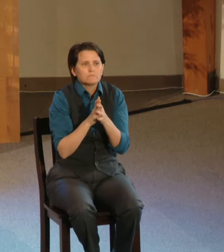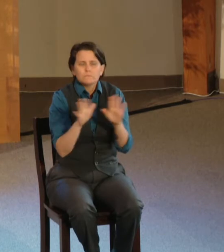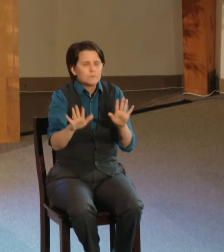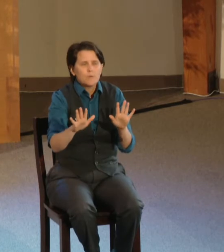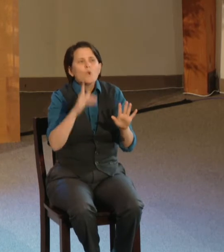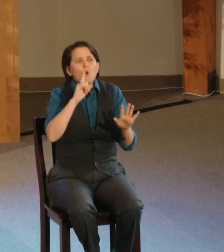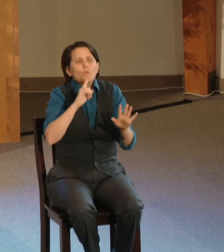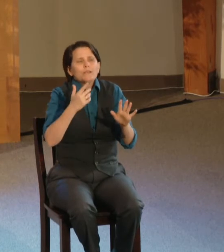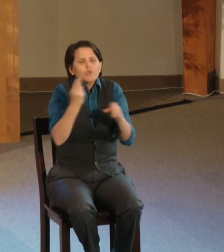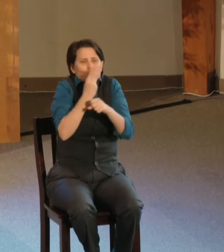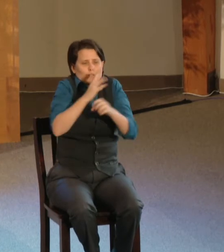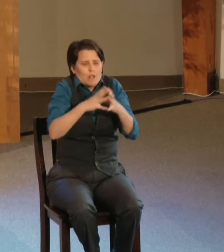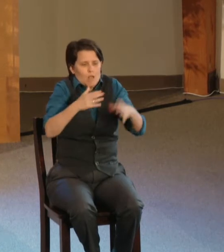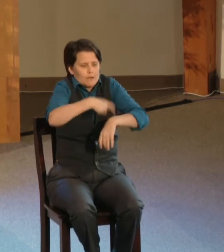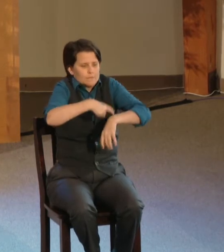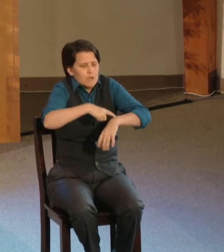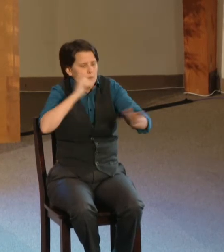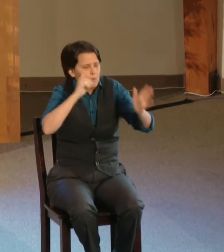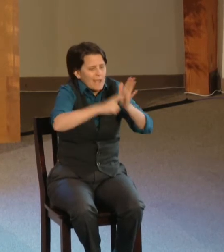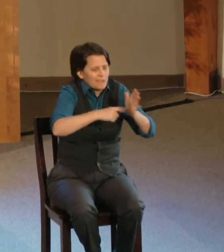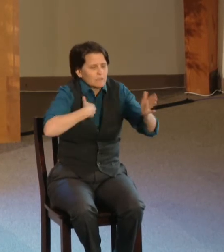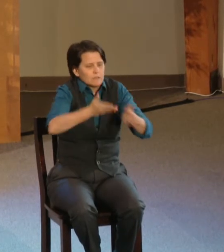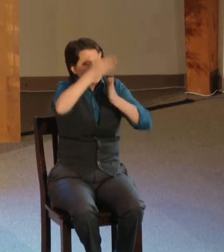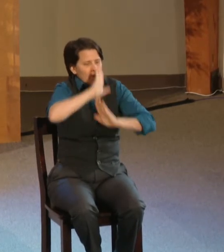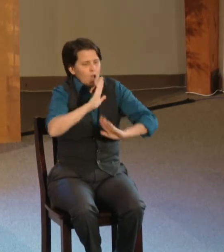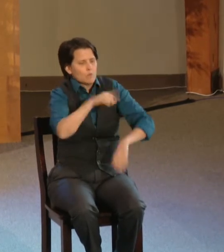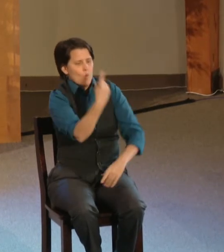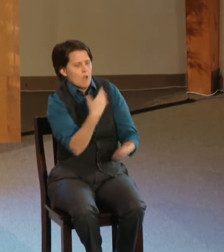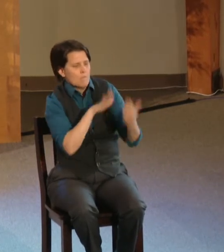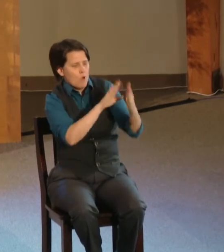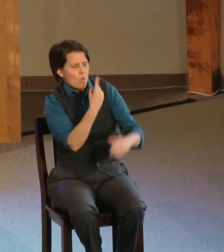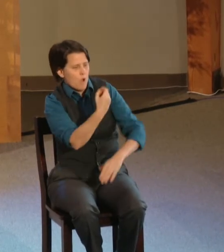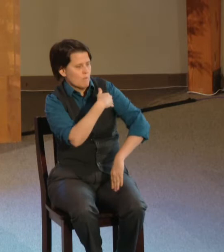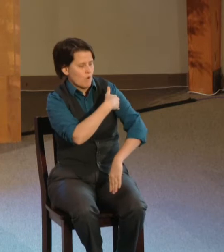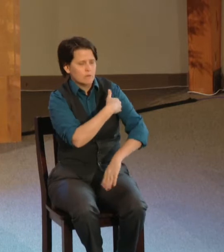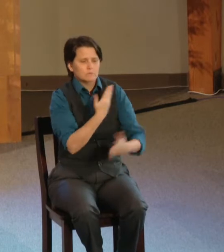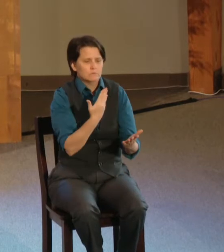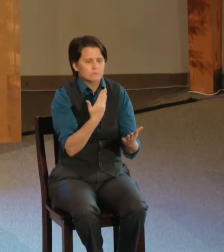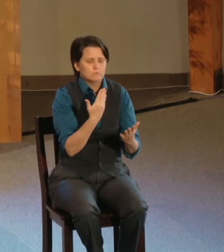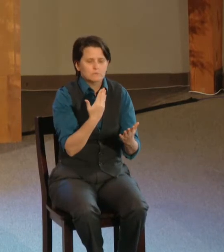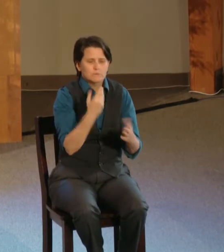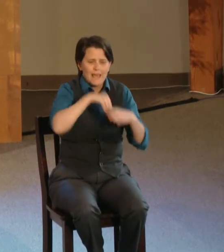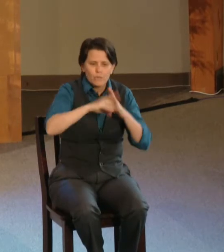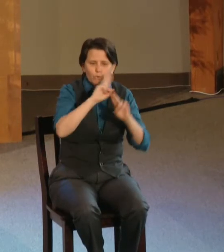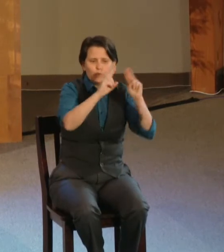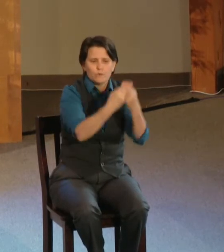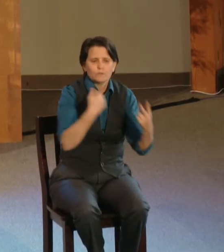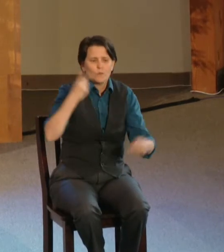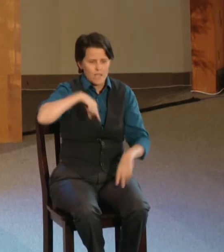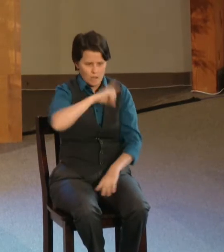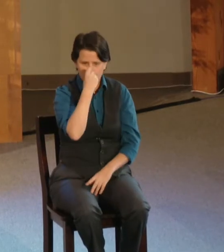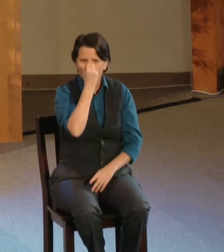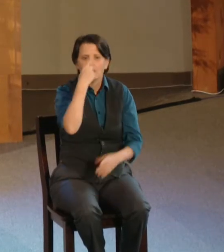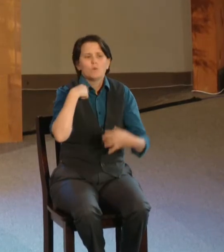the universe. God. God the good. God the magnificent. We understand that we co-create